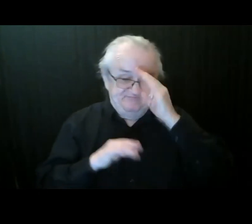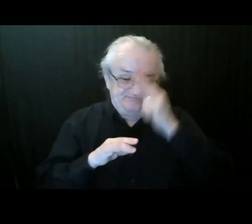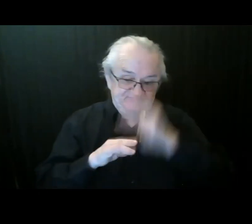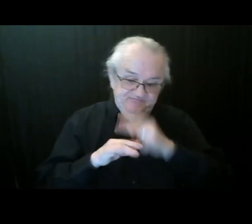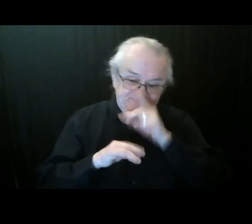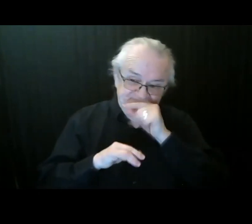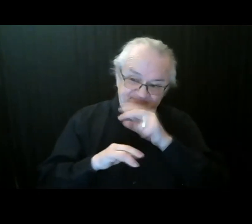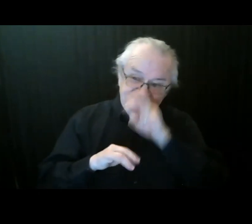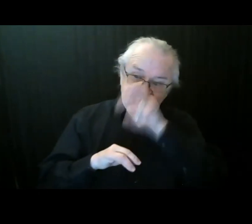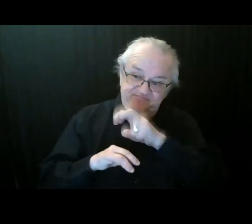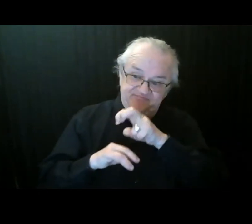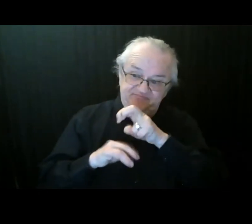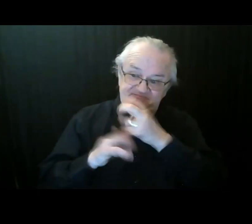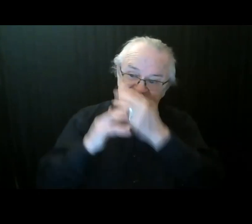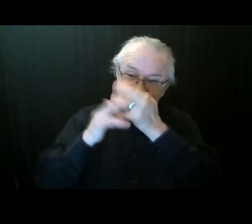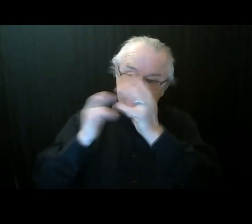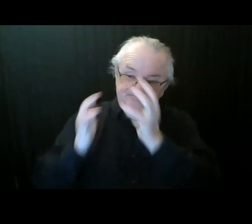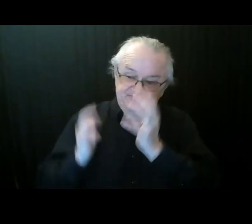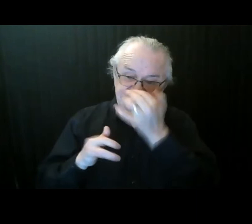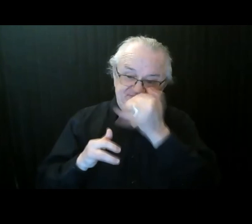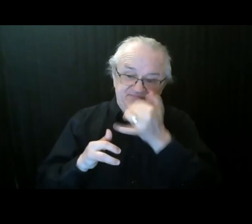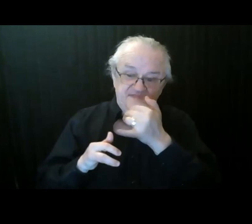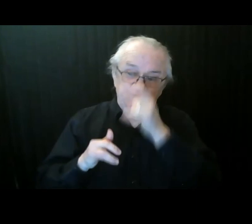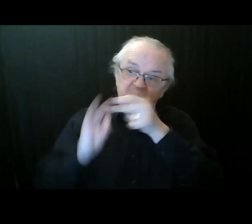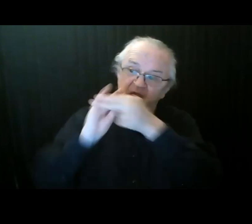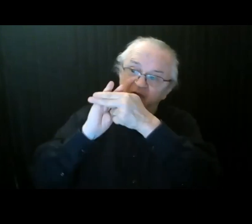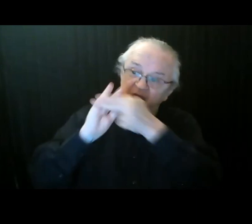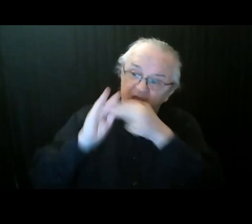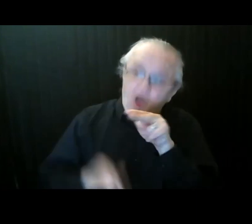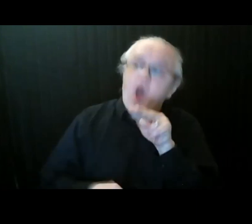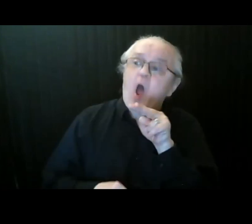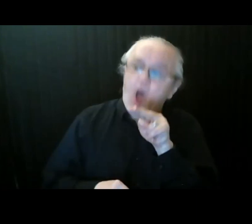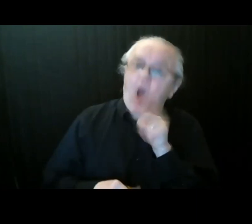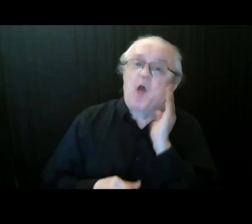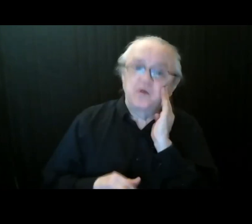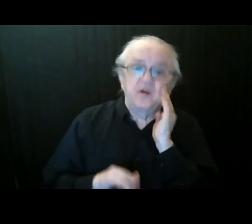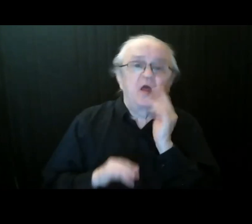had a name tag that said, "Hello, I'm a canary in the cage."